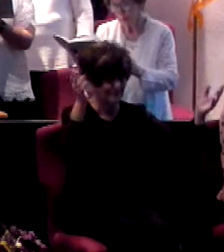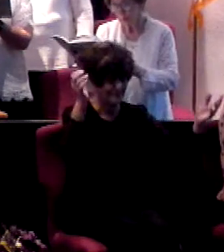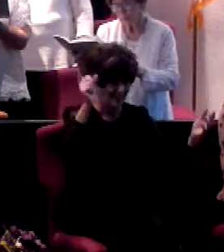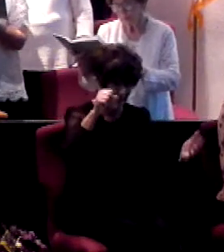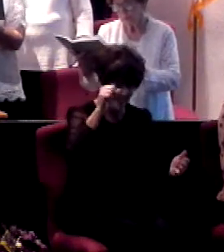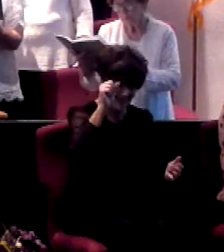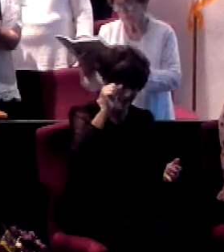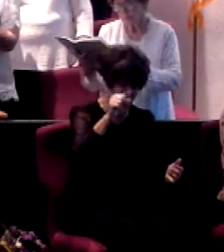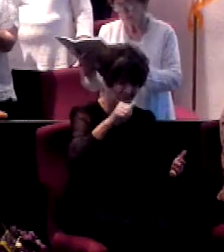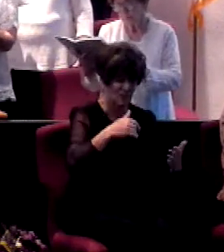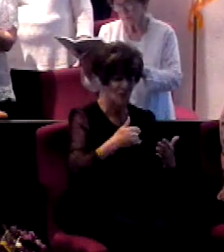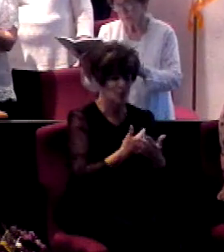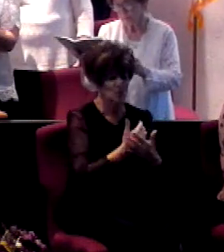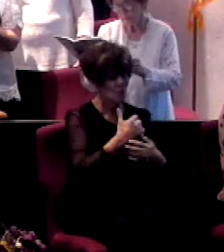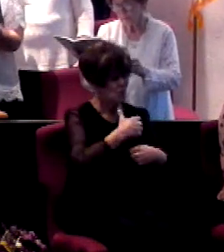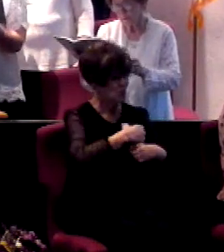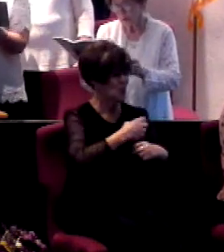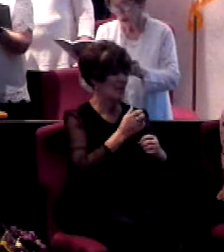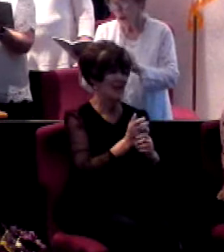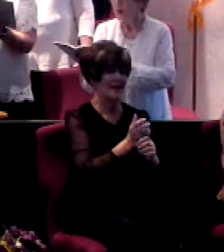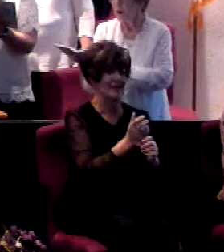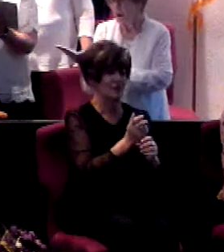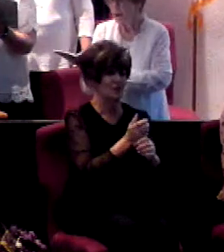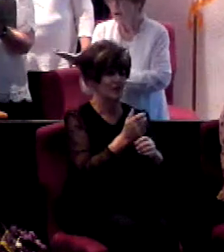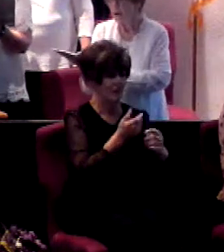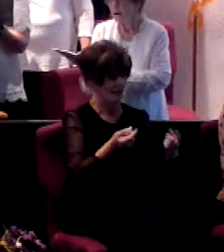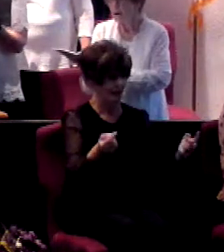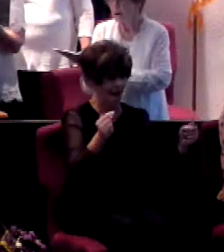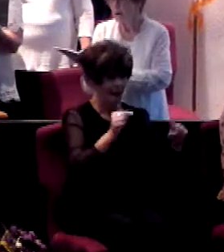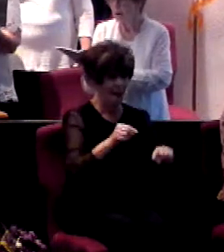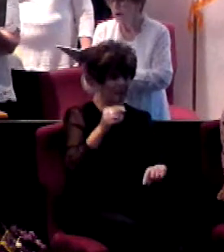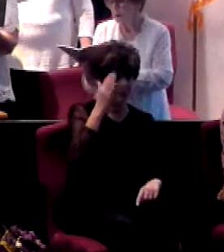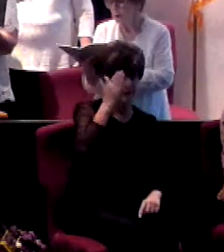Is a new creation coming?